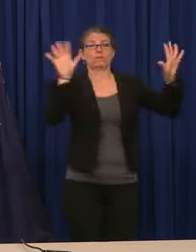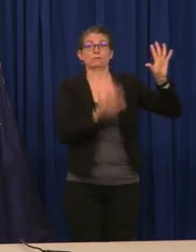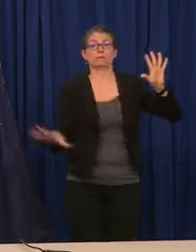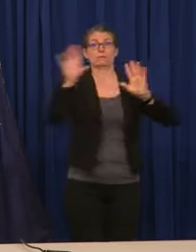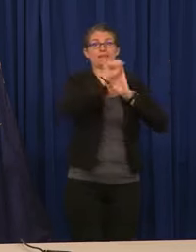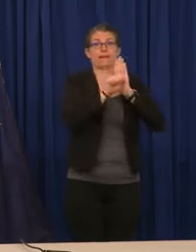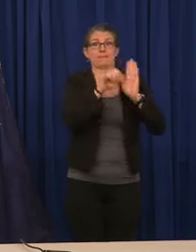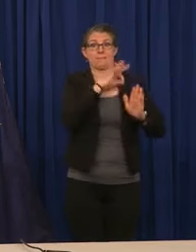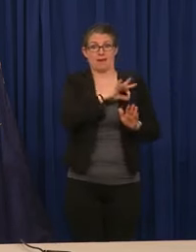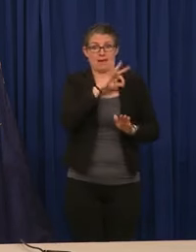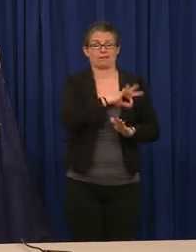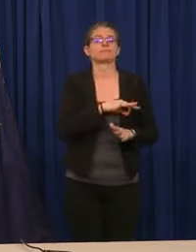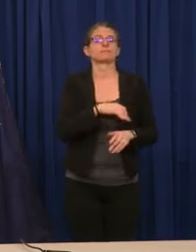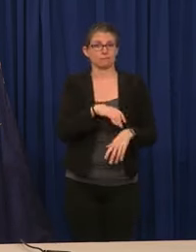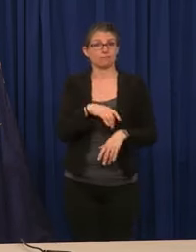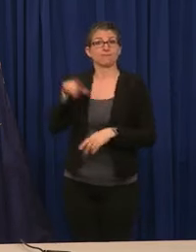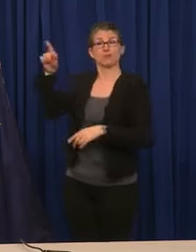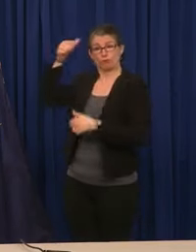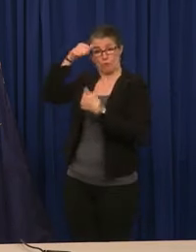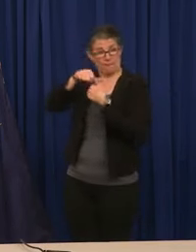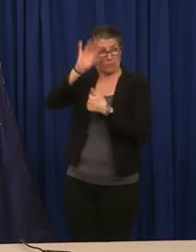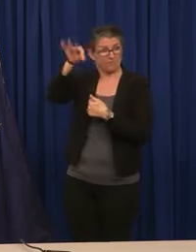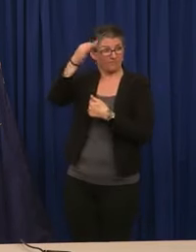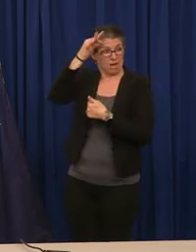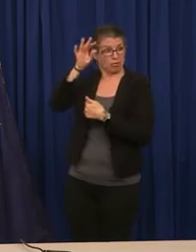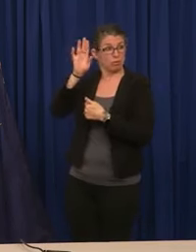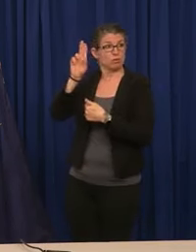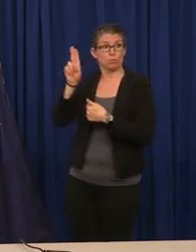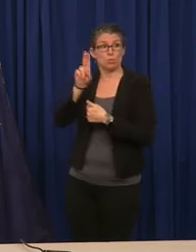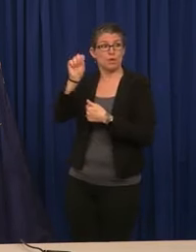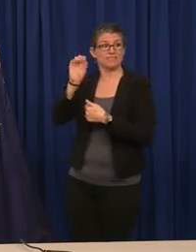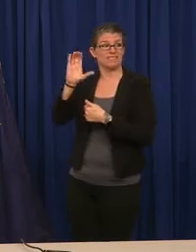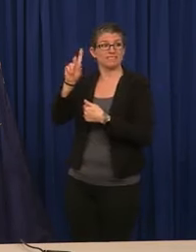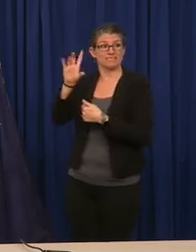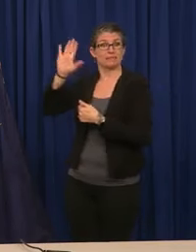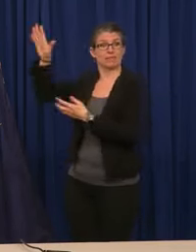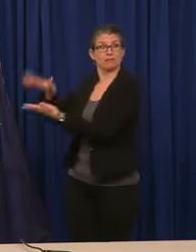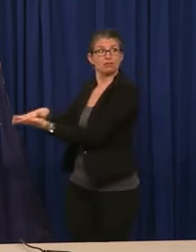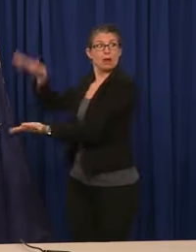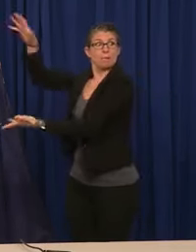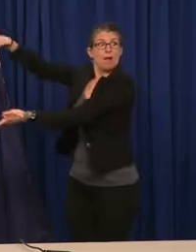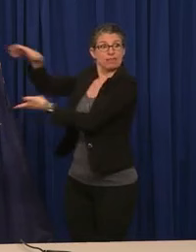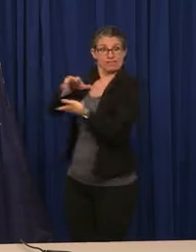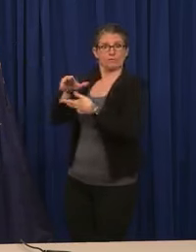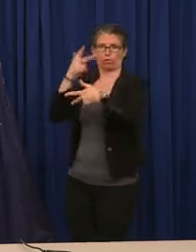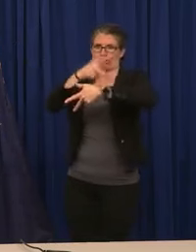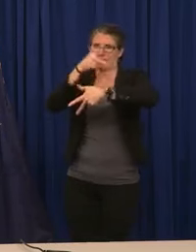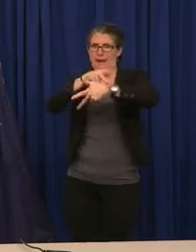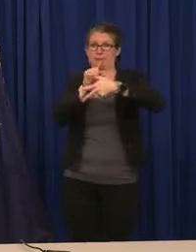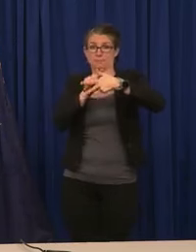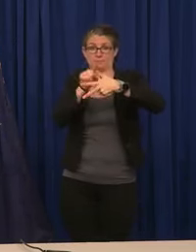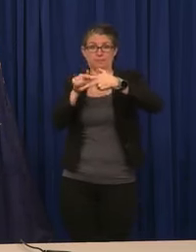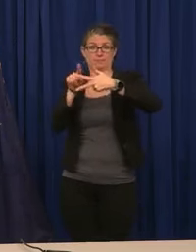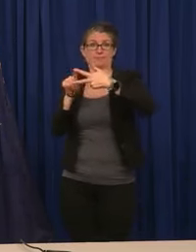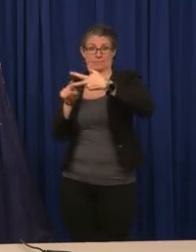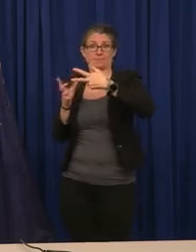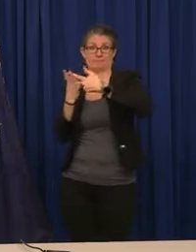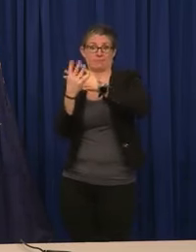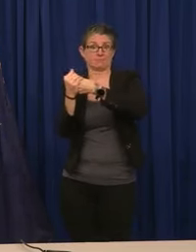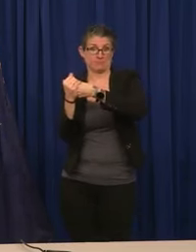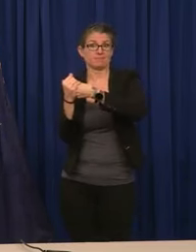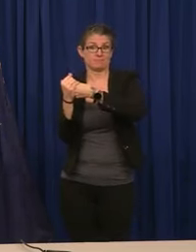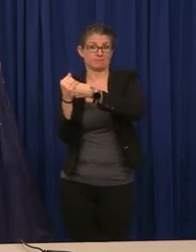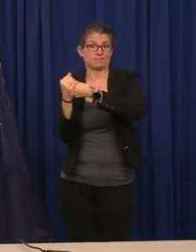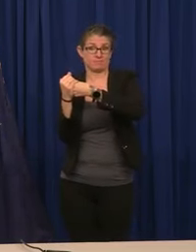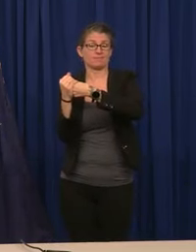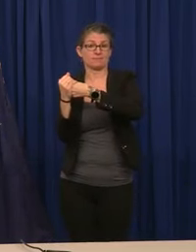by Maine CDC in partnership with our colleagues here at MEMA and the Department of Transportation, that first large shipment